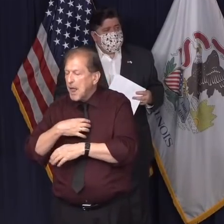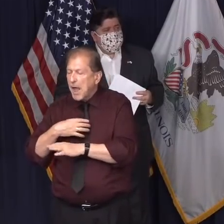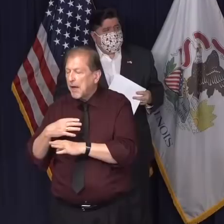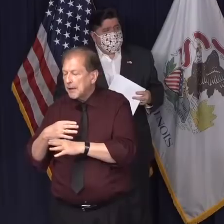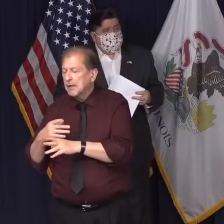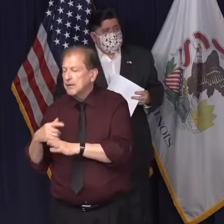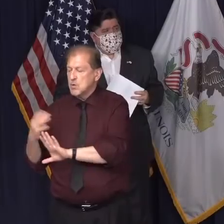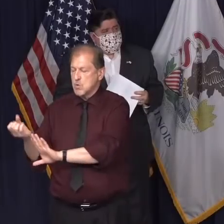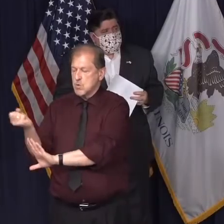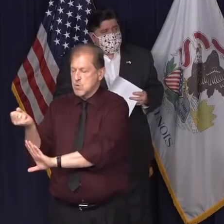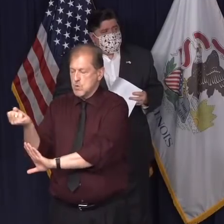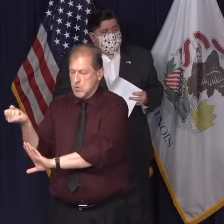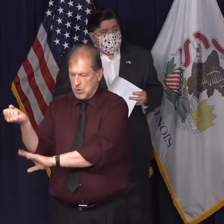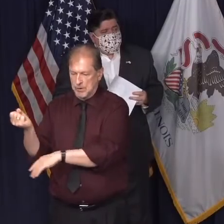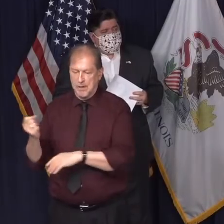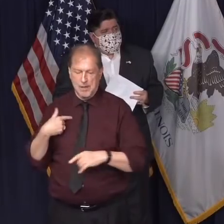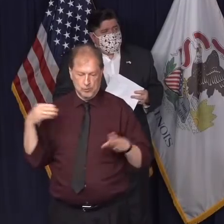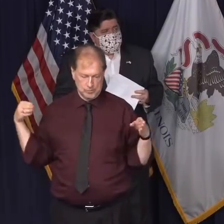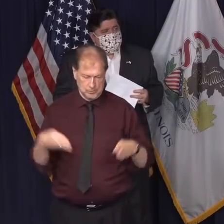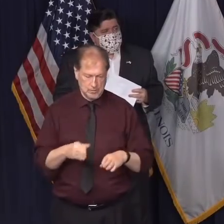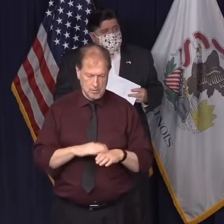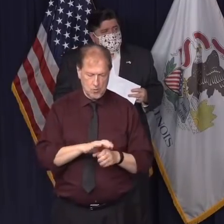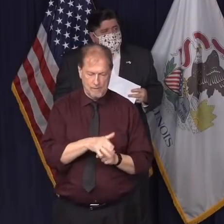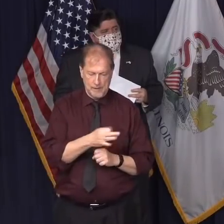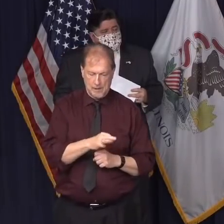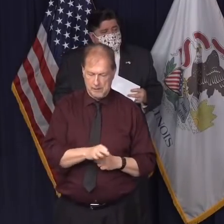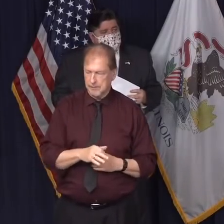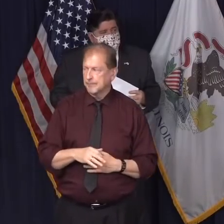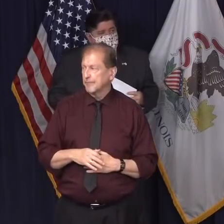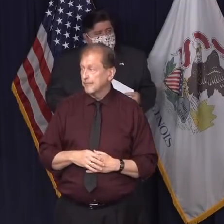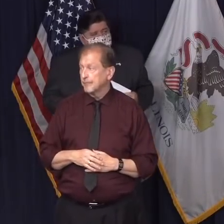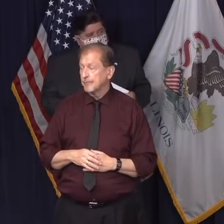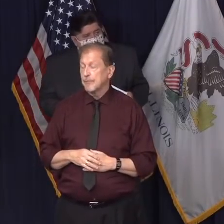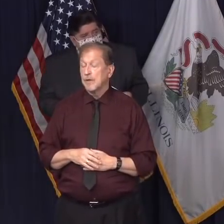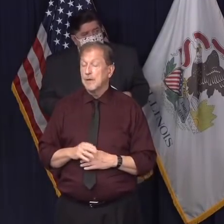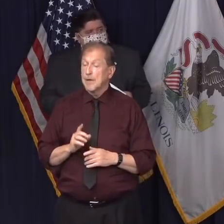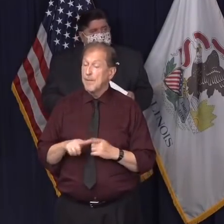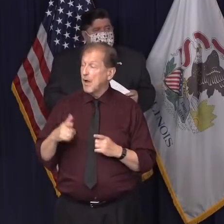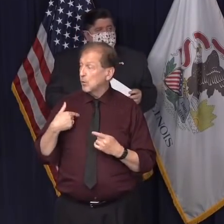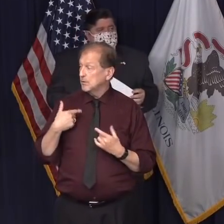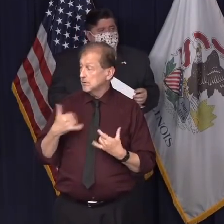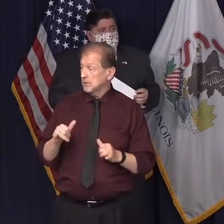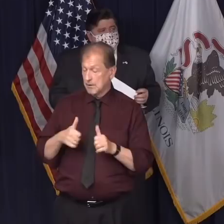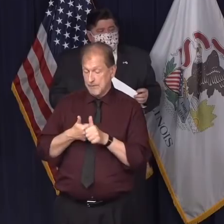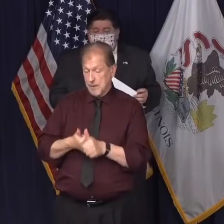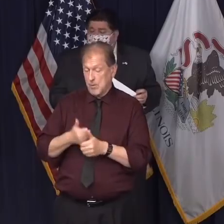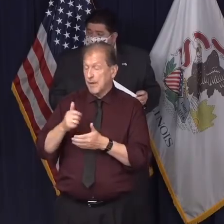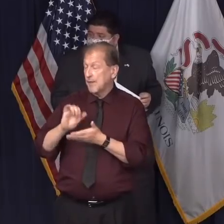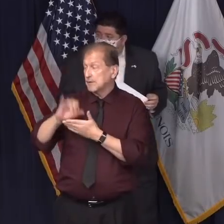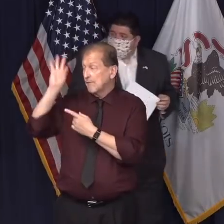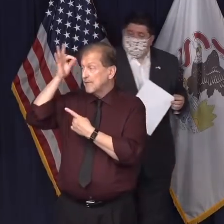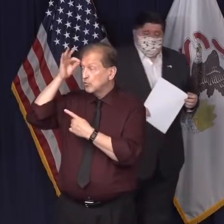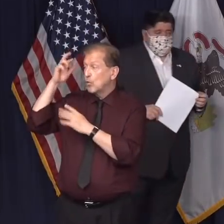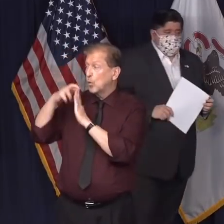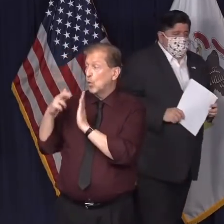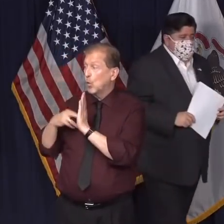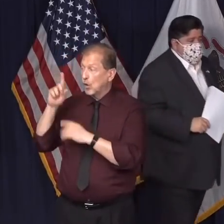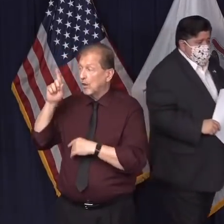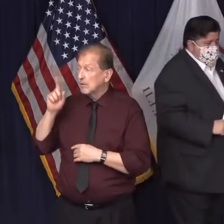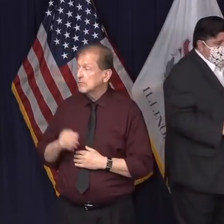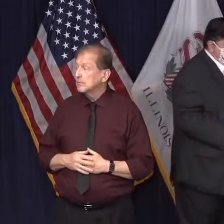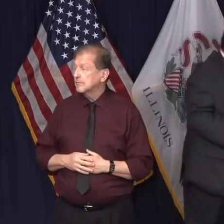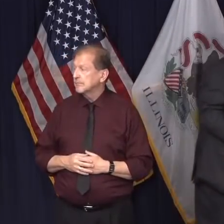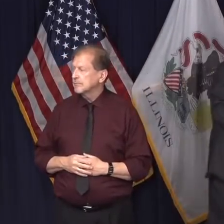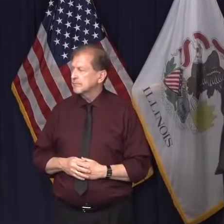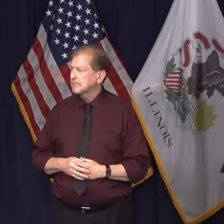burner as we progress, that might be loosened, but again, we're following the federal guidelines. Jim